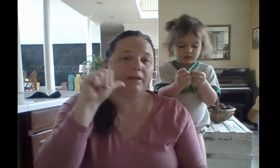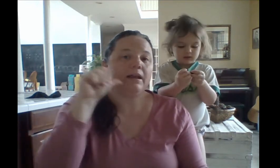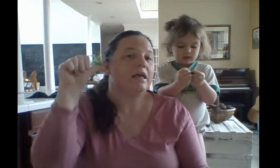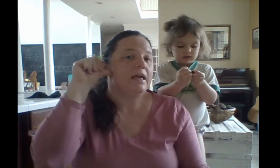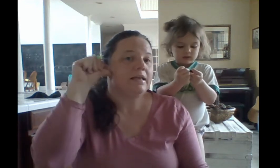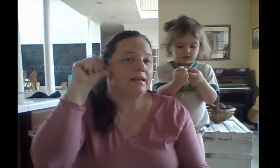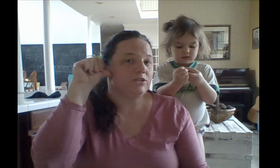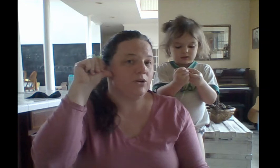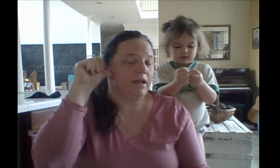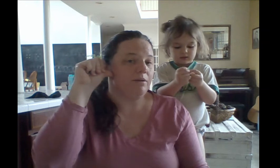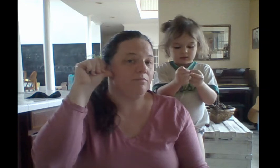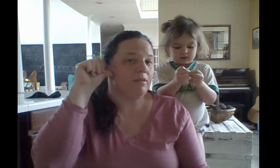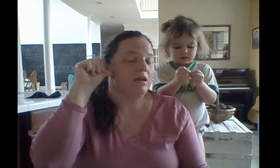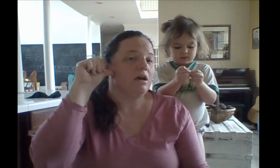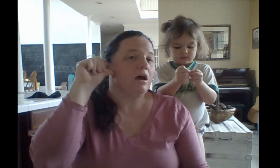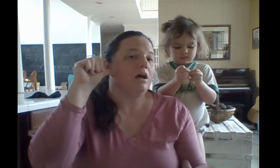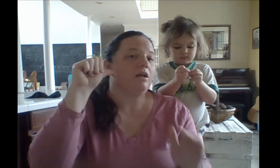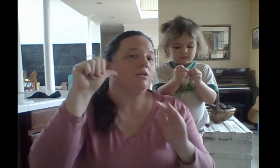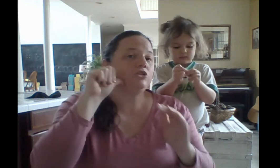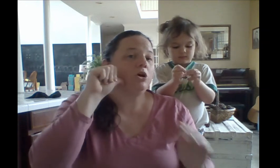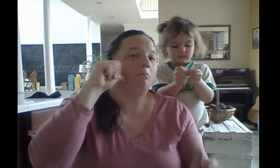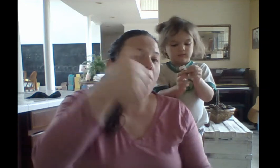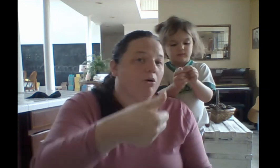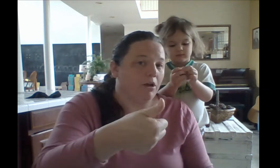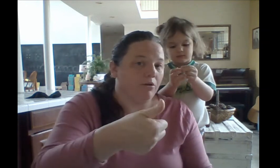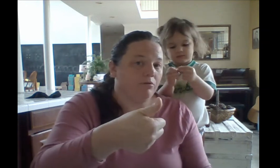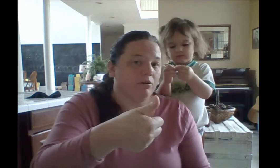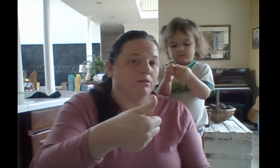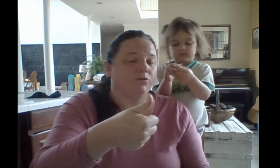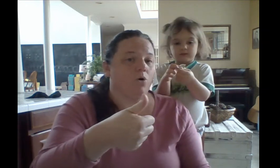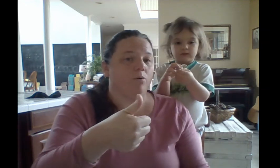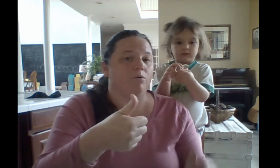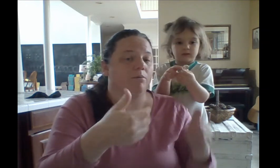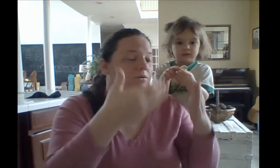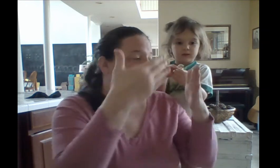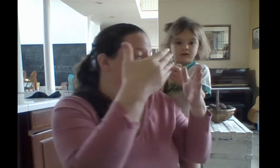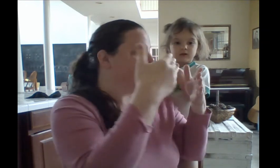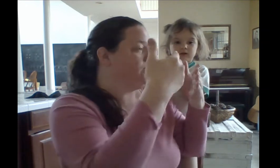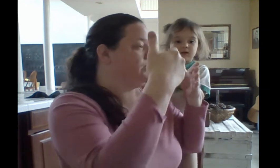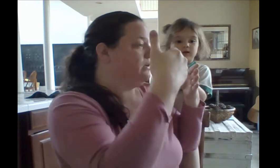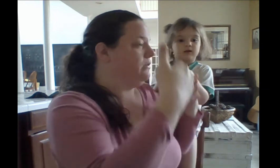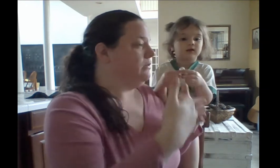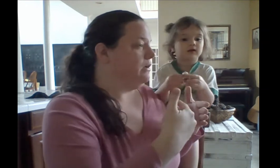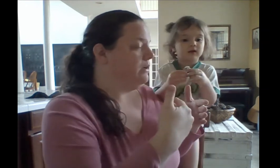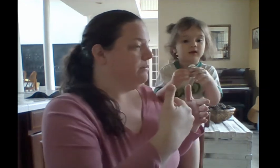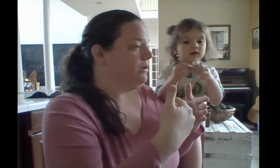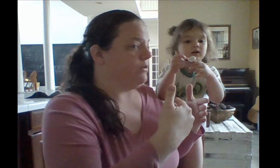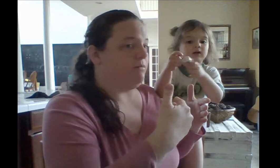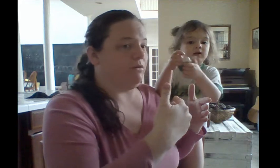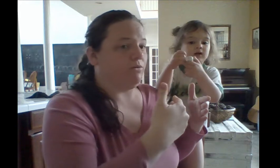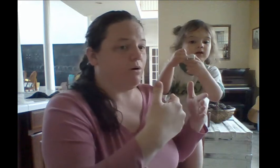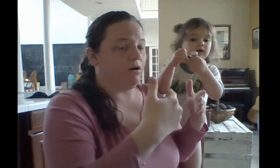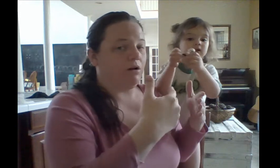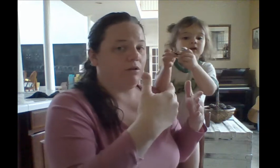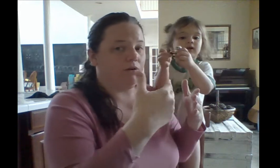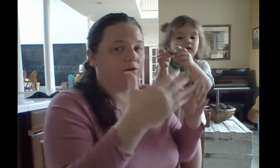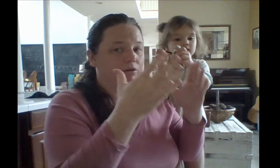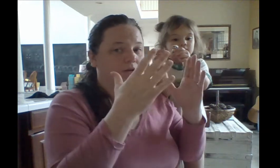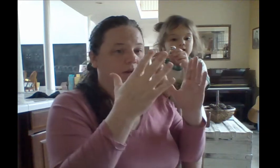that. Yesterday. Tomorrow goes forward. Remember, this is part of the agreement for if